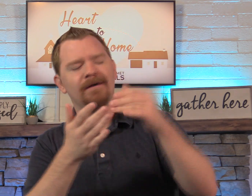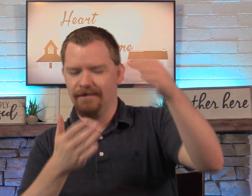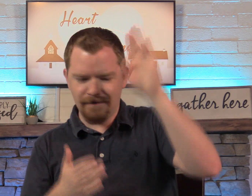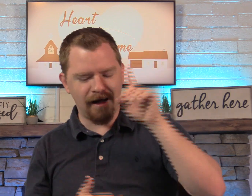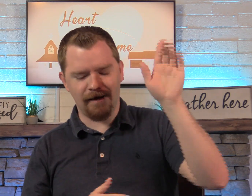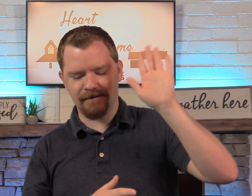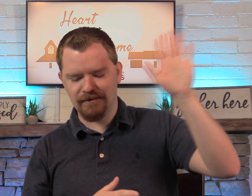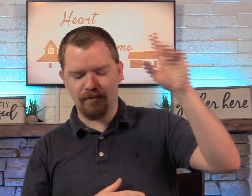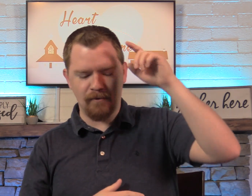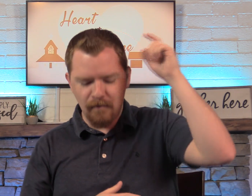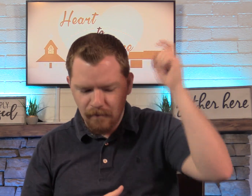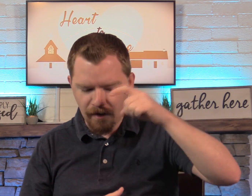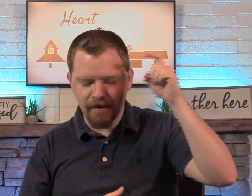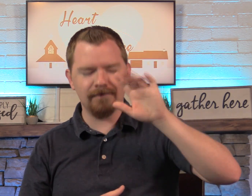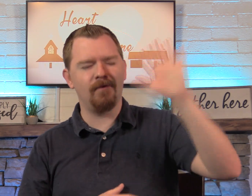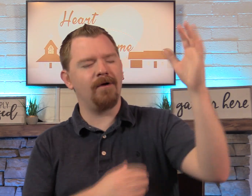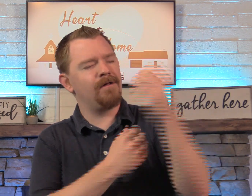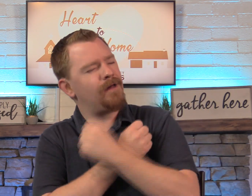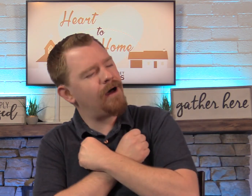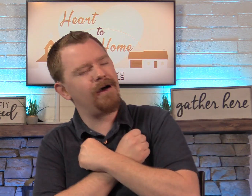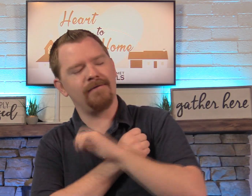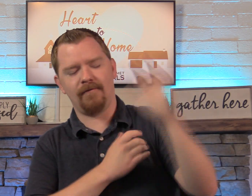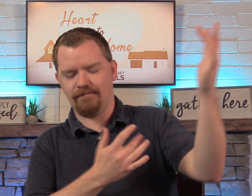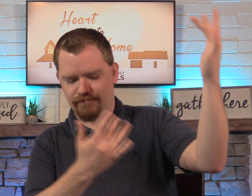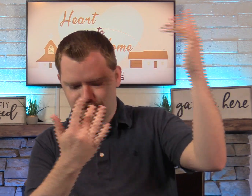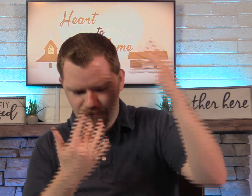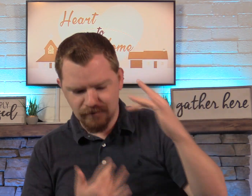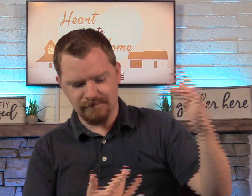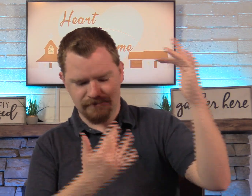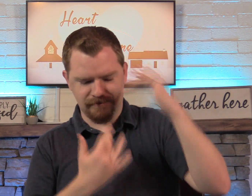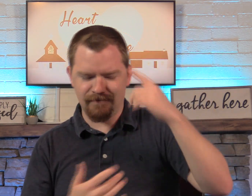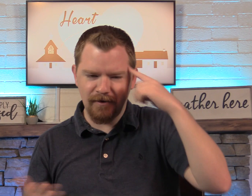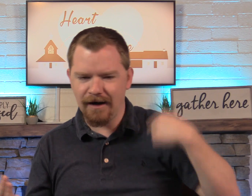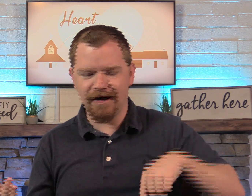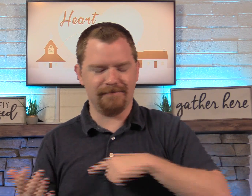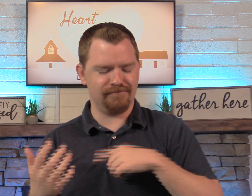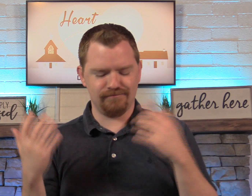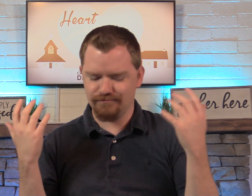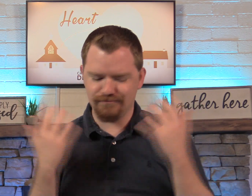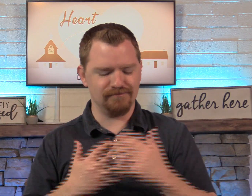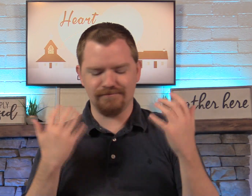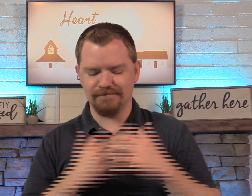Praise God for his wisdom, his love, and his mercy for us.